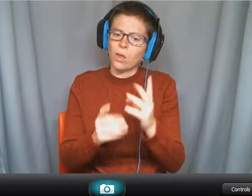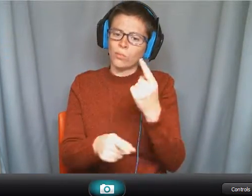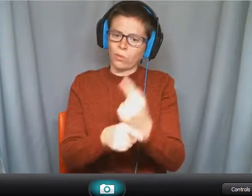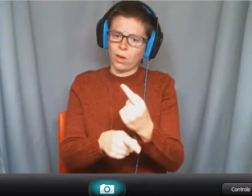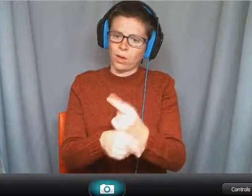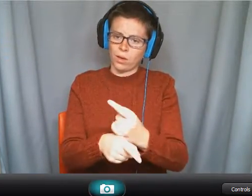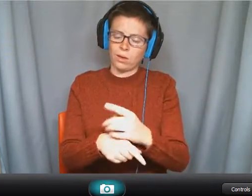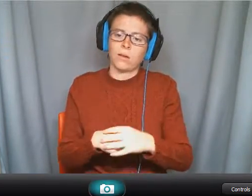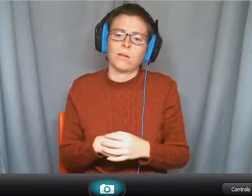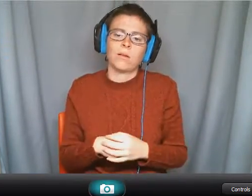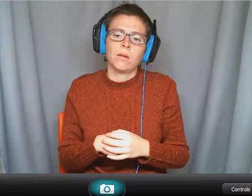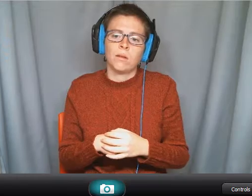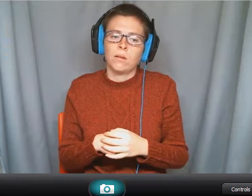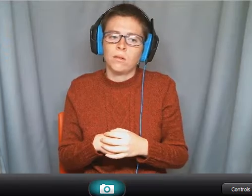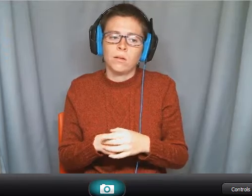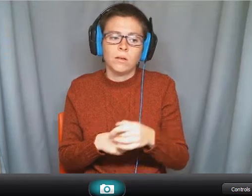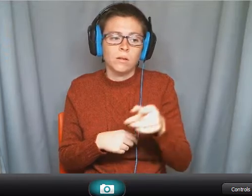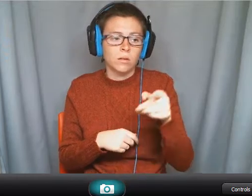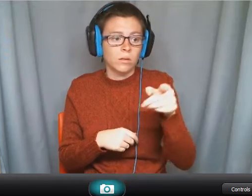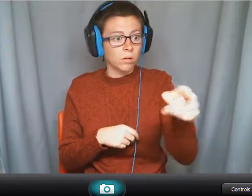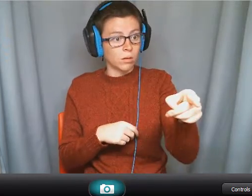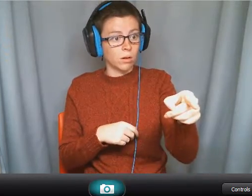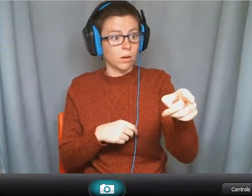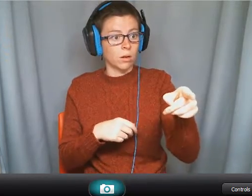it's overcast, what does it look like outside?